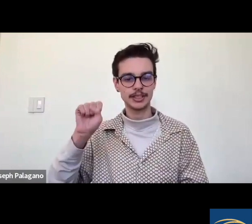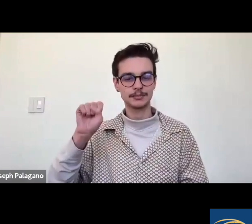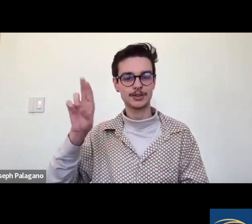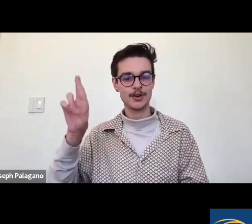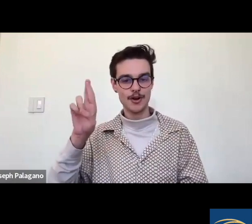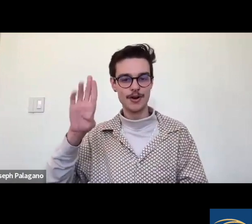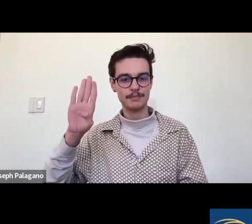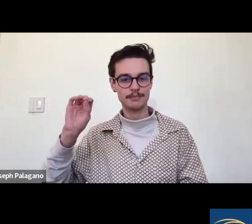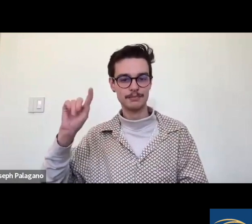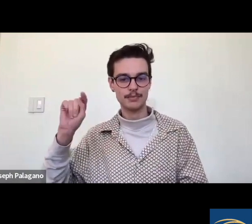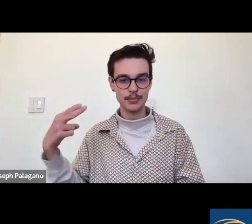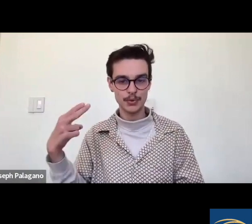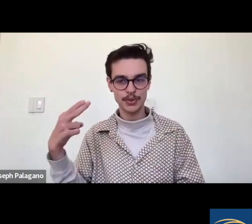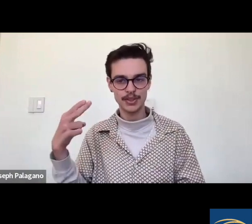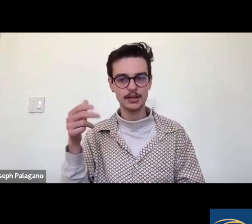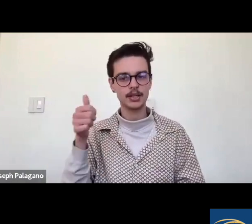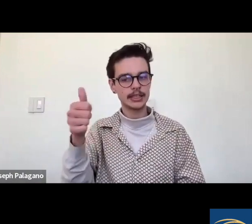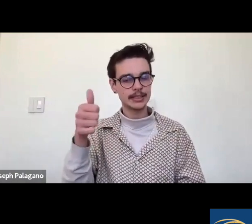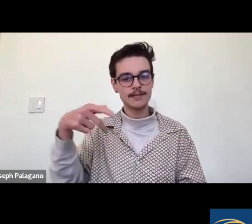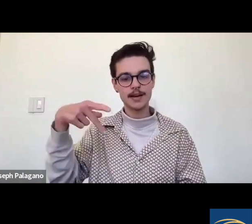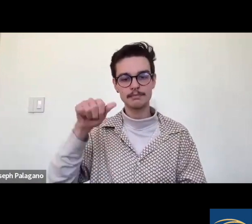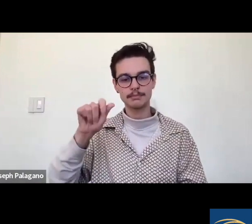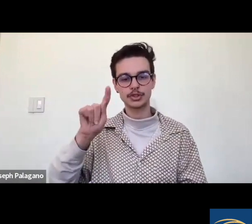Dr. James R. Booth,